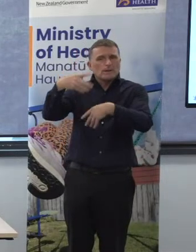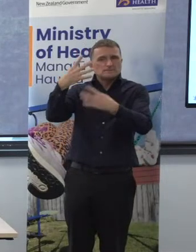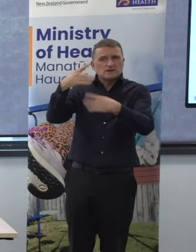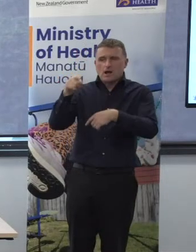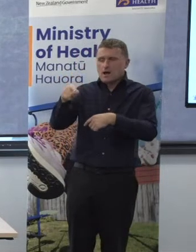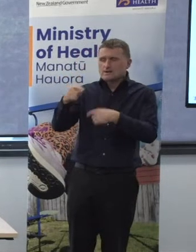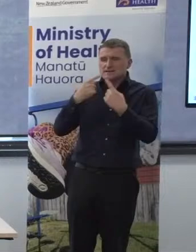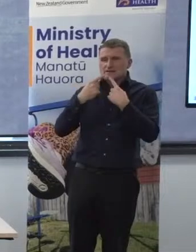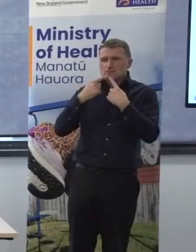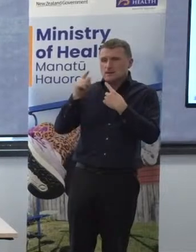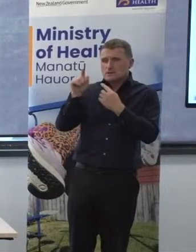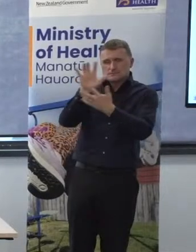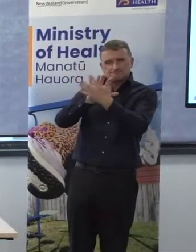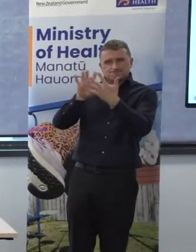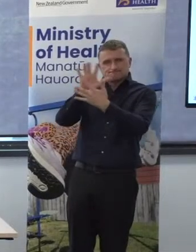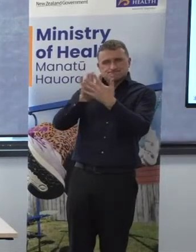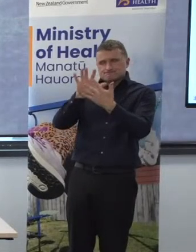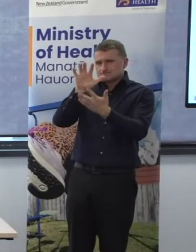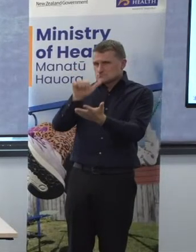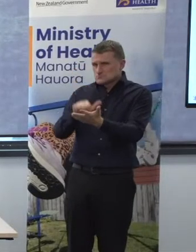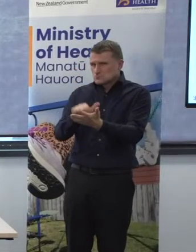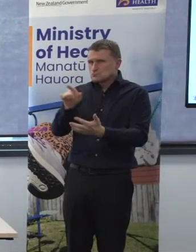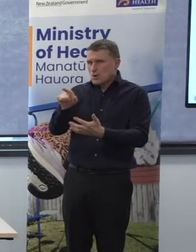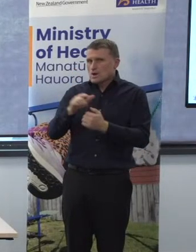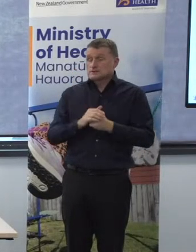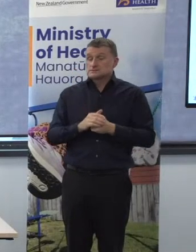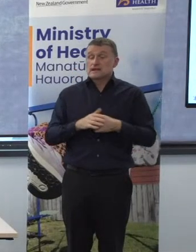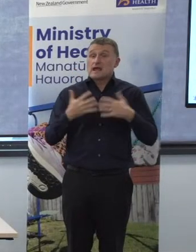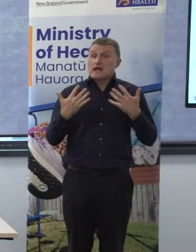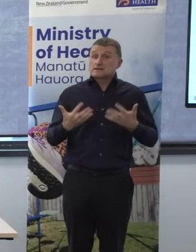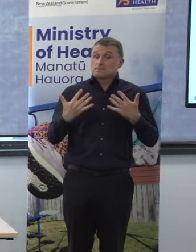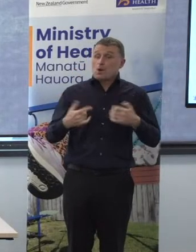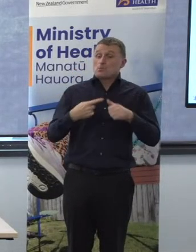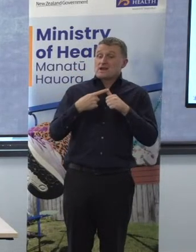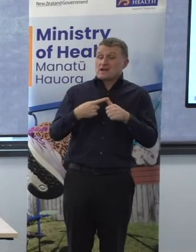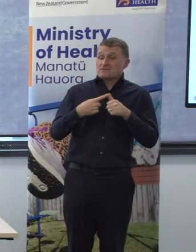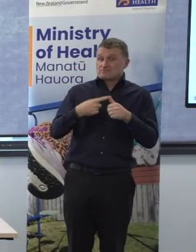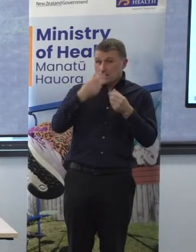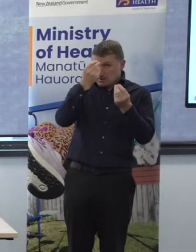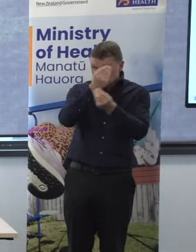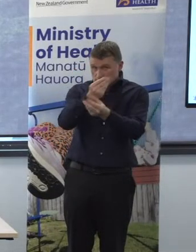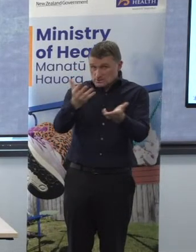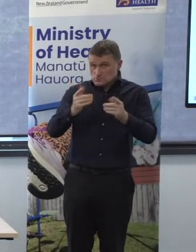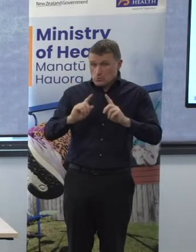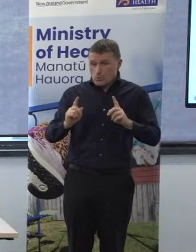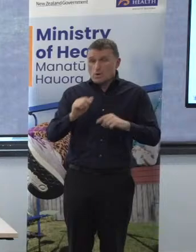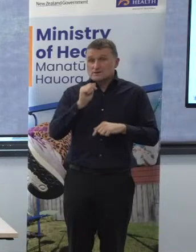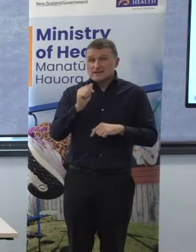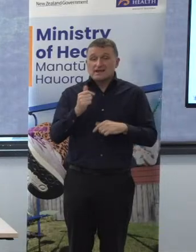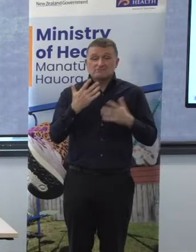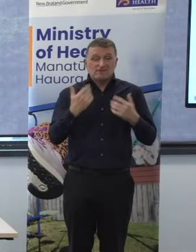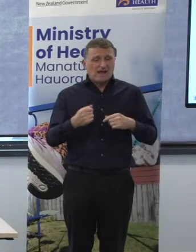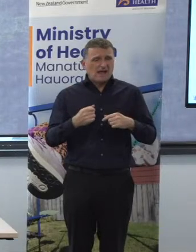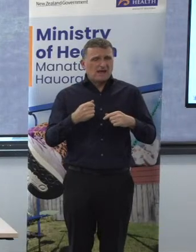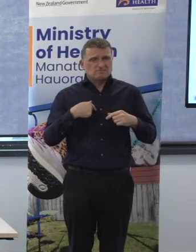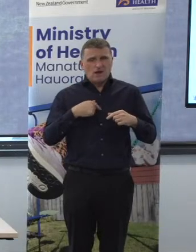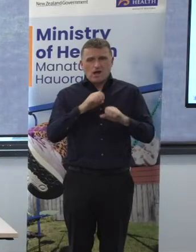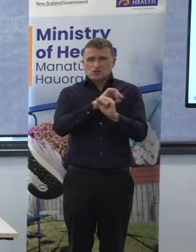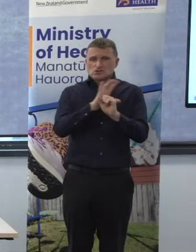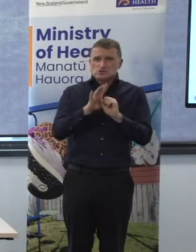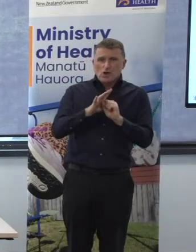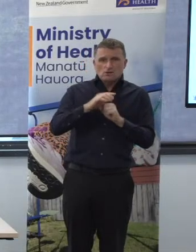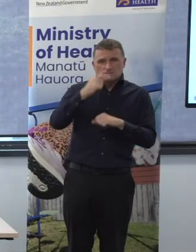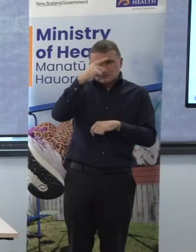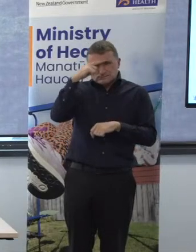exactly as we'd hoped to have expressed it. So our current advice, just for the avoidance of doubt, is that anyone with symptoms of COVID